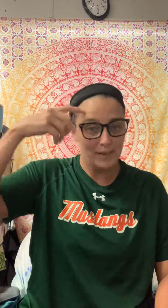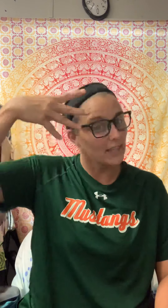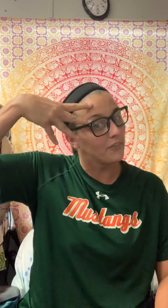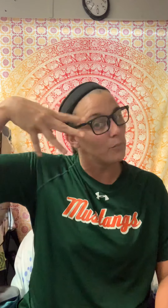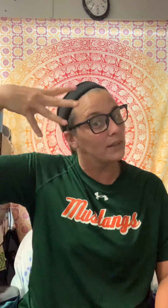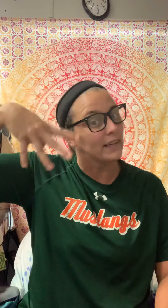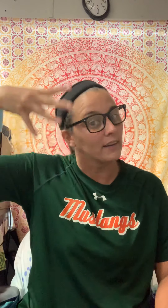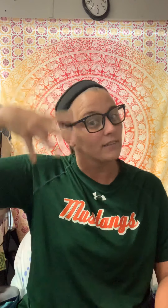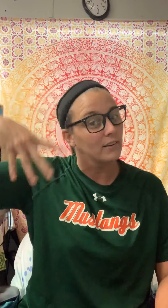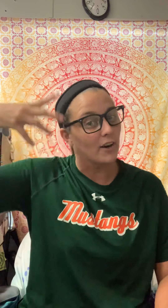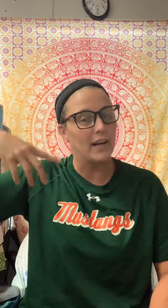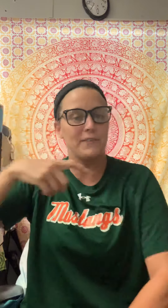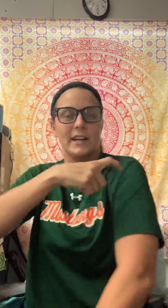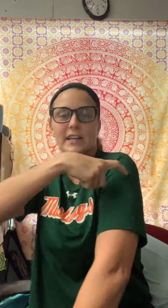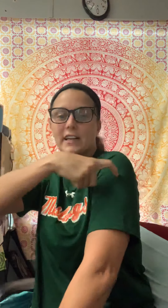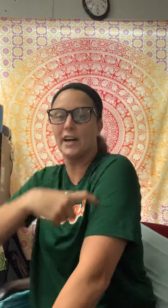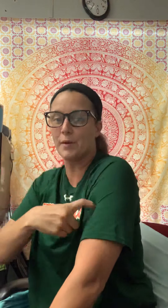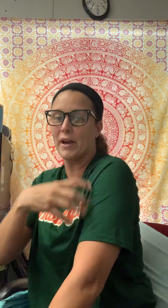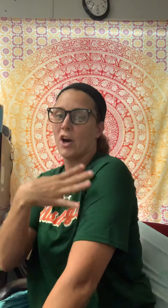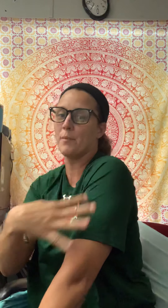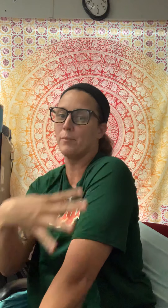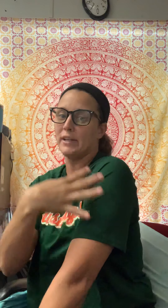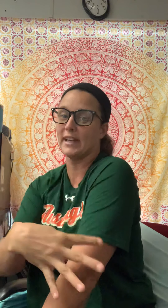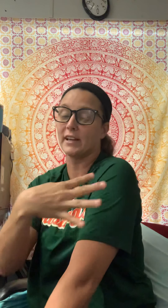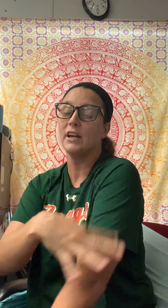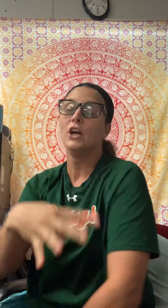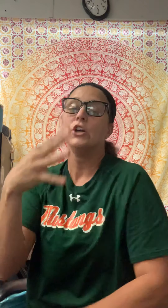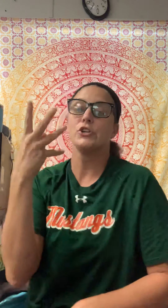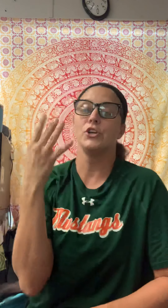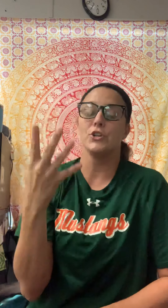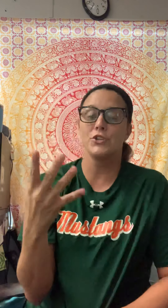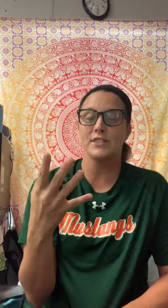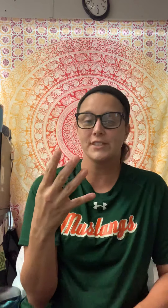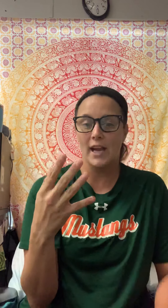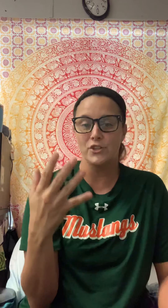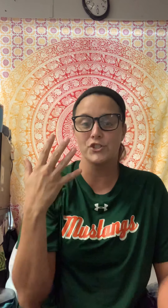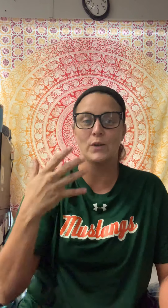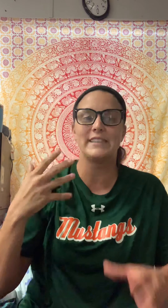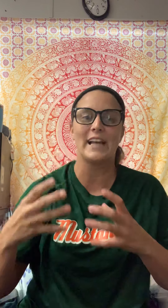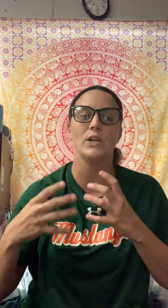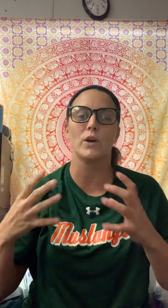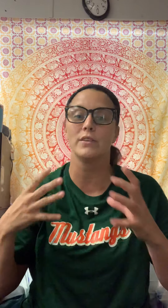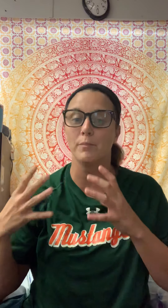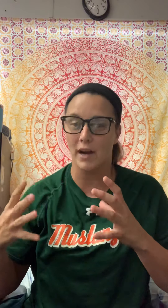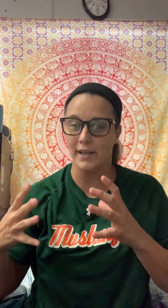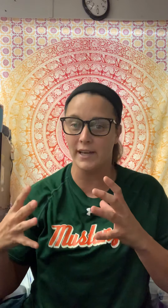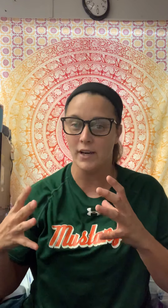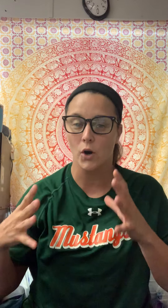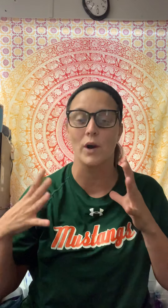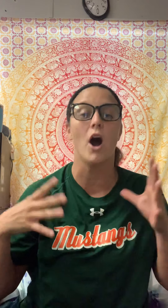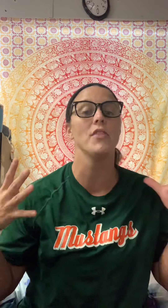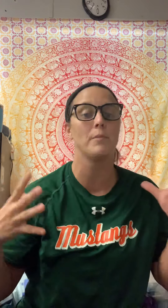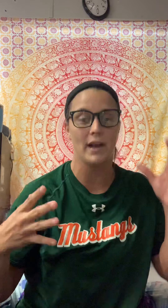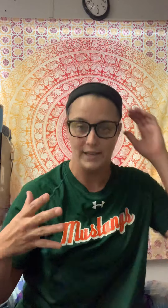myself, I'm bleeding. All right, if I got a cut on my arm, I'm bleeding. So you can use this sign to show exactly where in the body or where on the body that